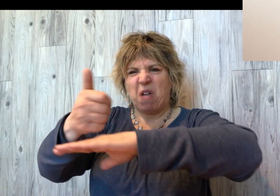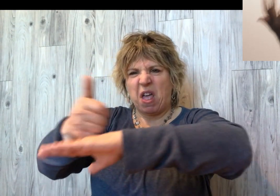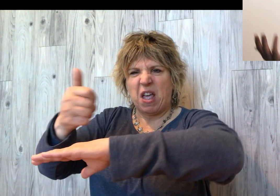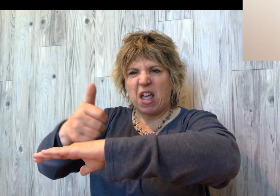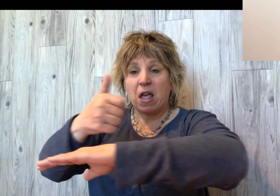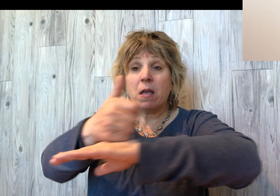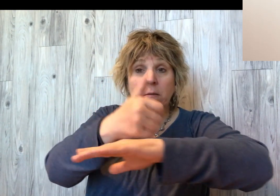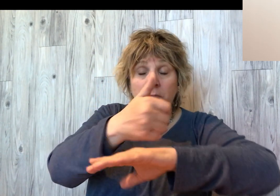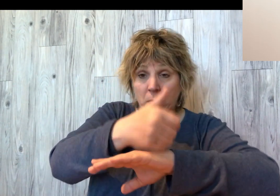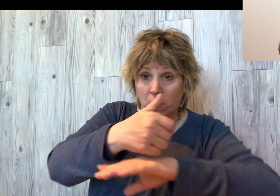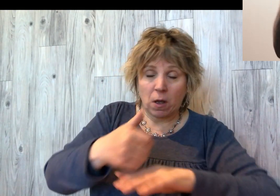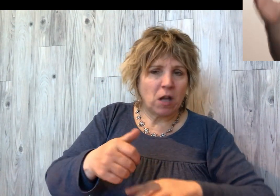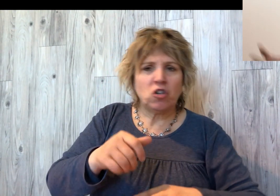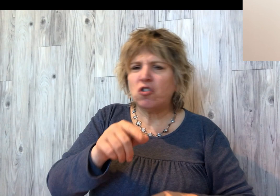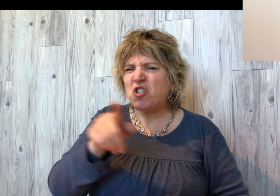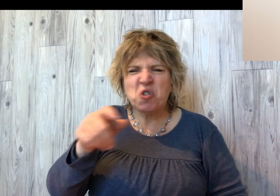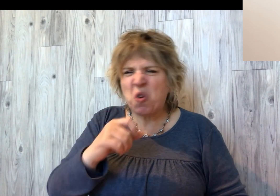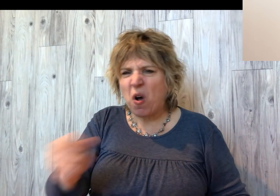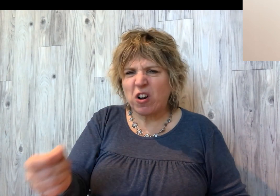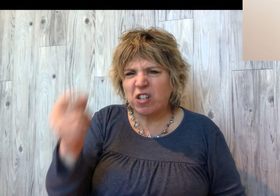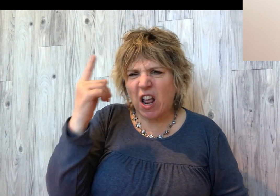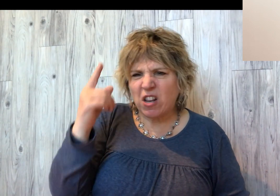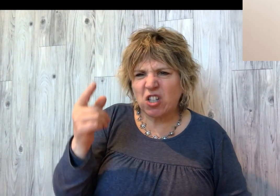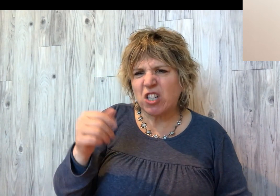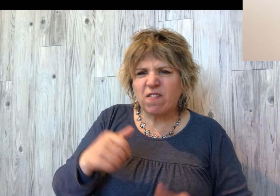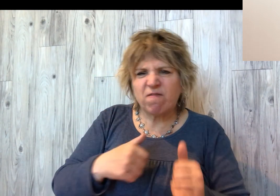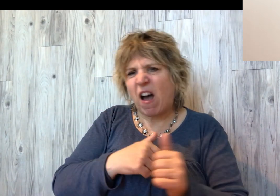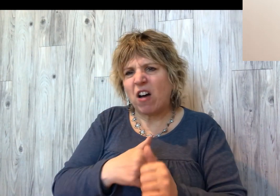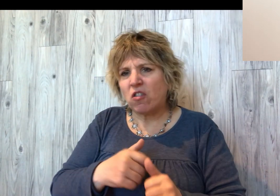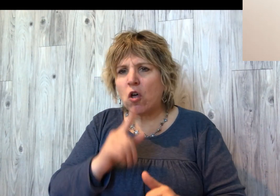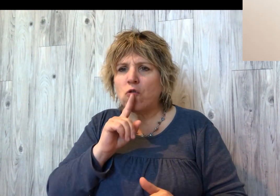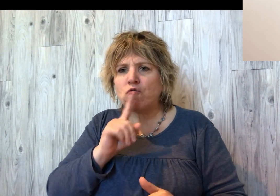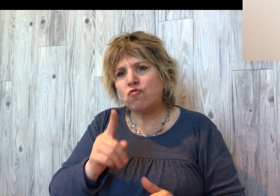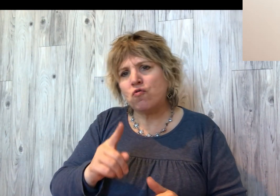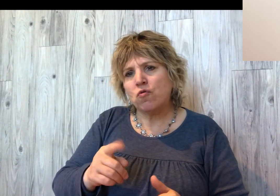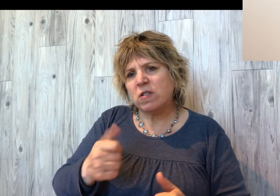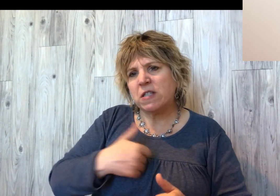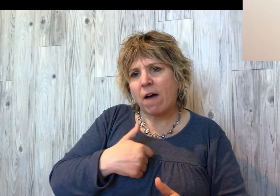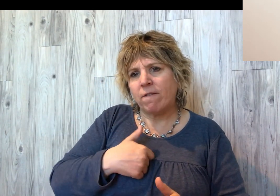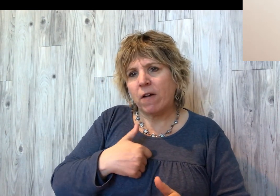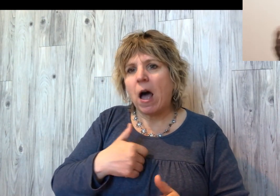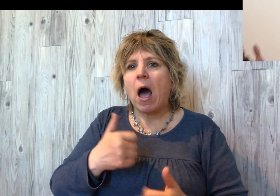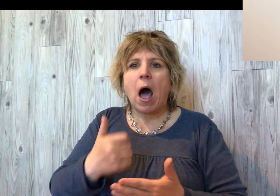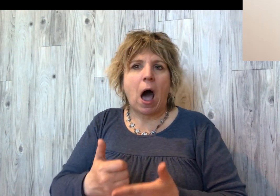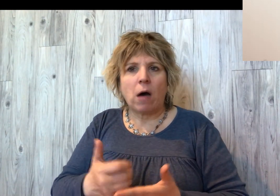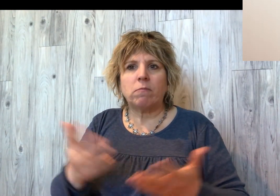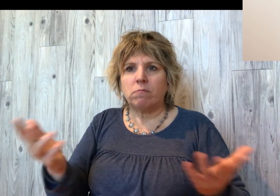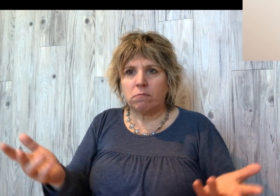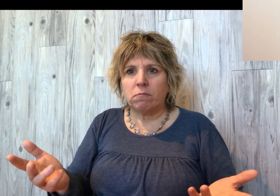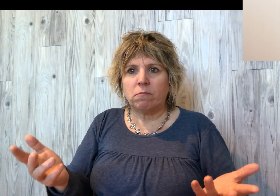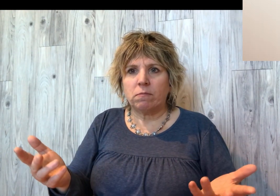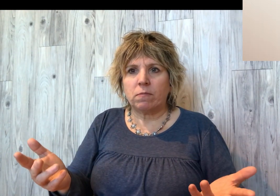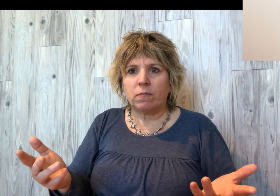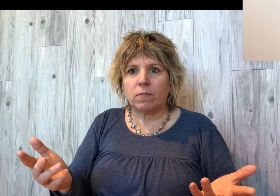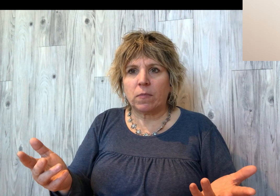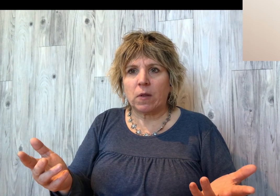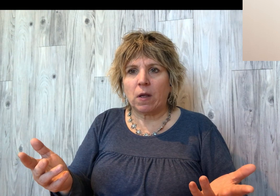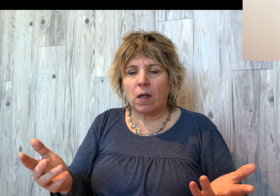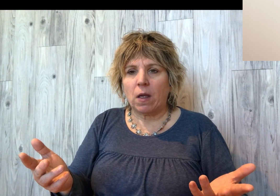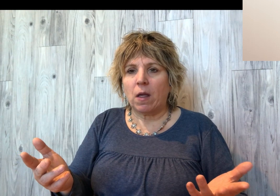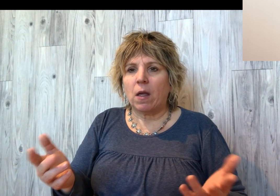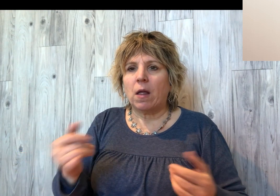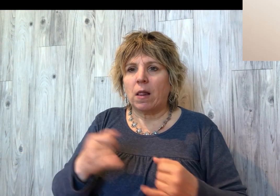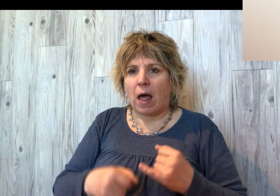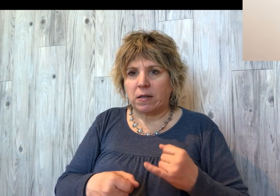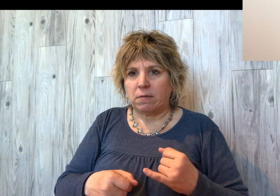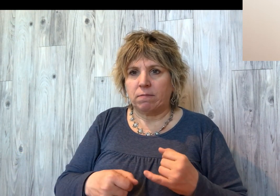fault. They act like it's a problem and you know, just don't understand. And they're just trying to follow their true self and just trying to have fun. And